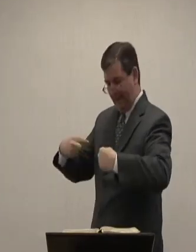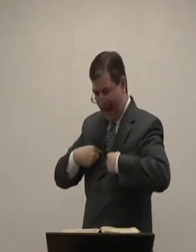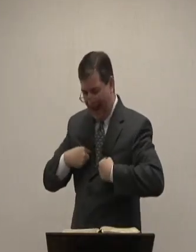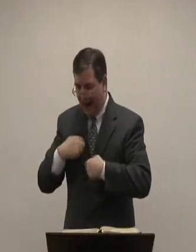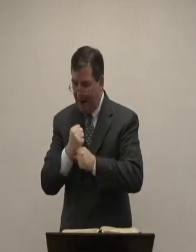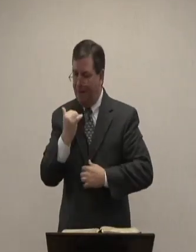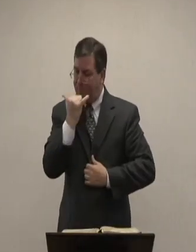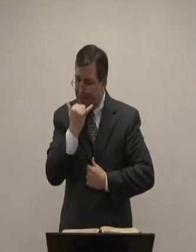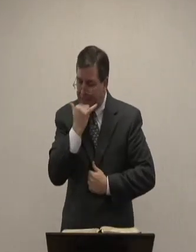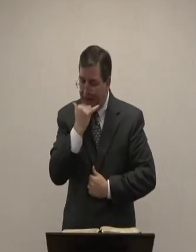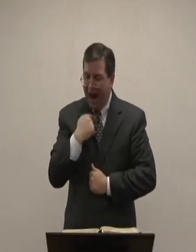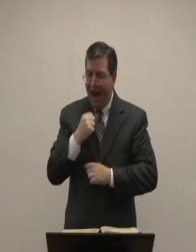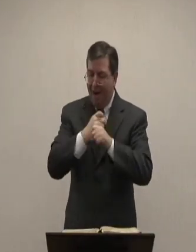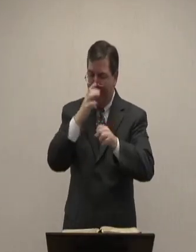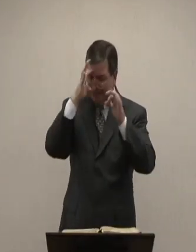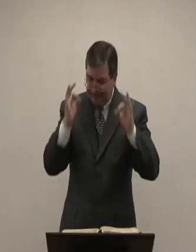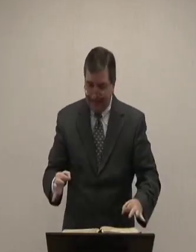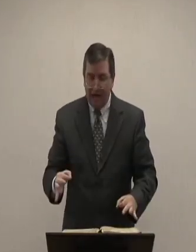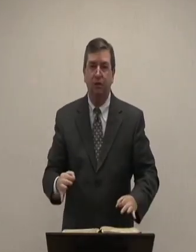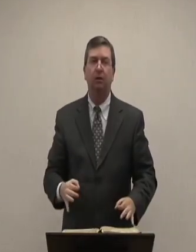Pointing and blaming and